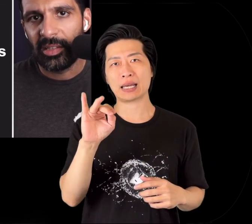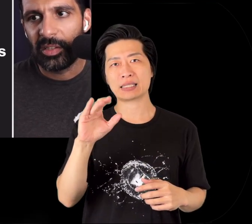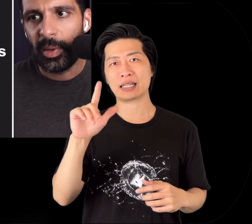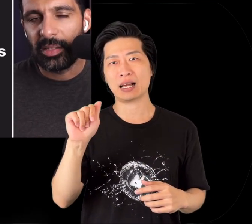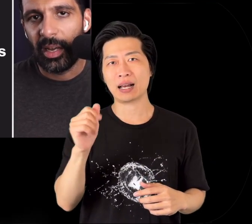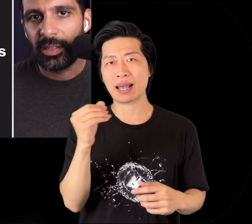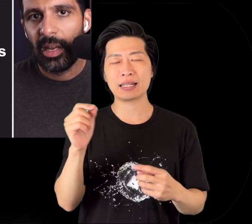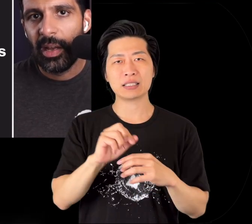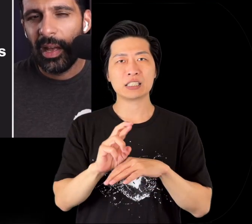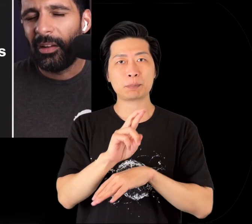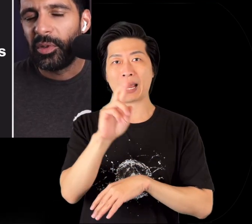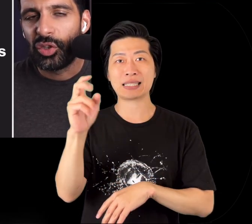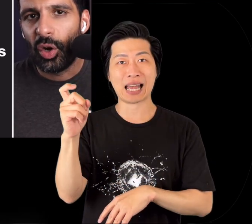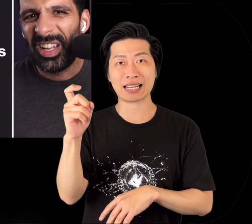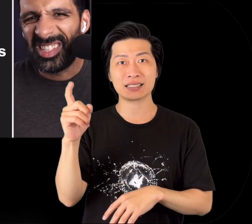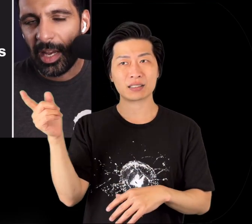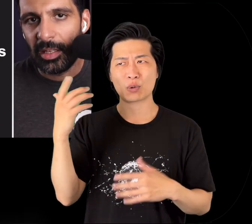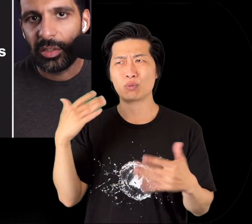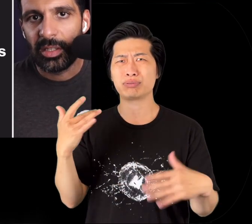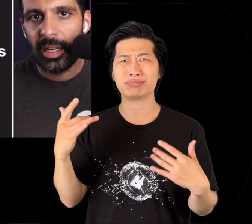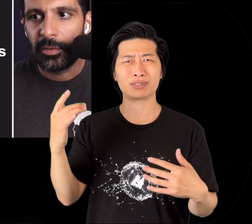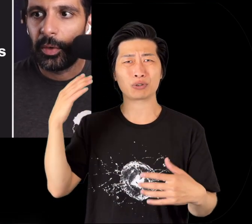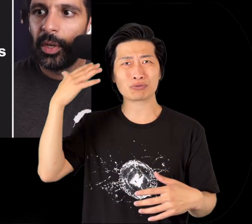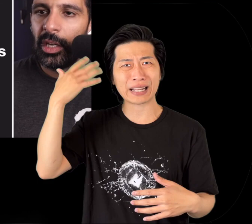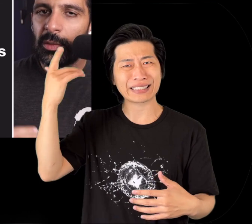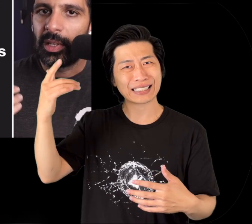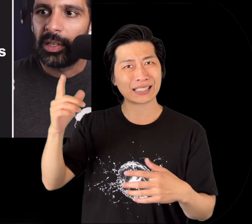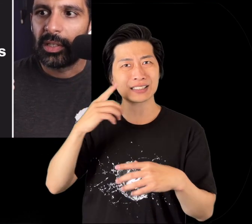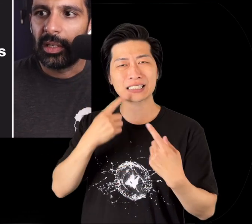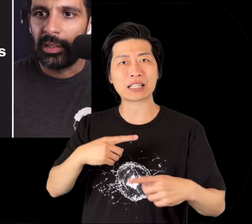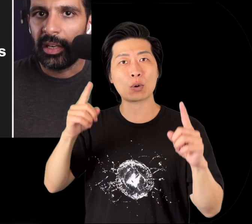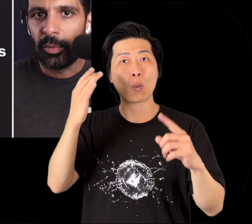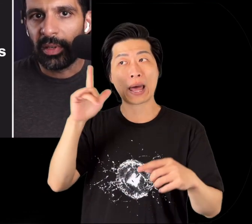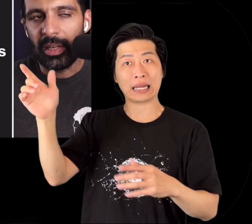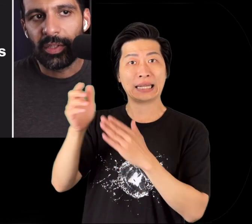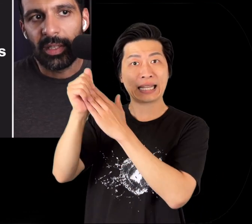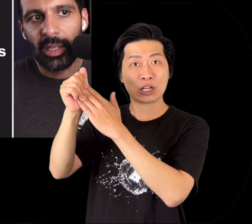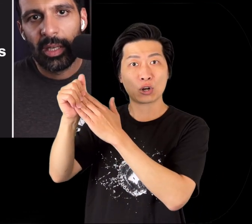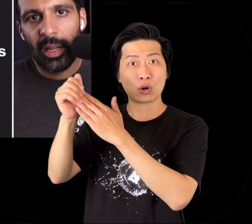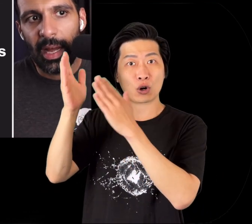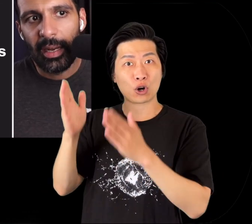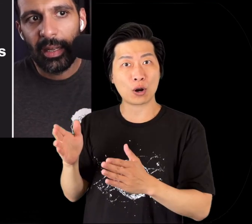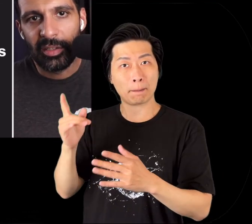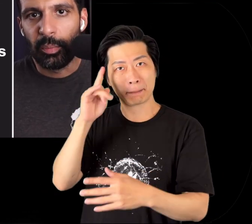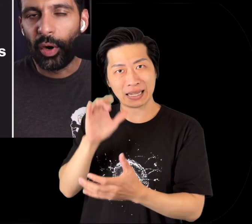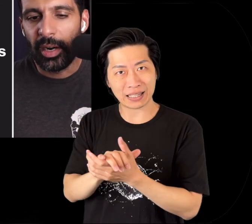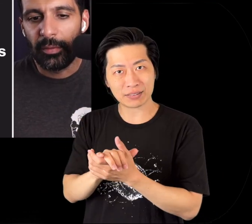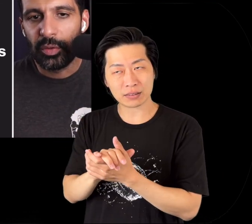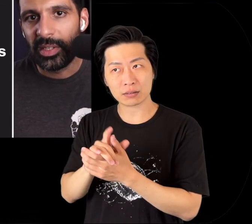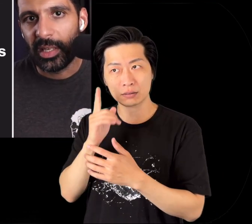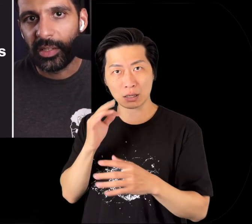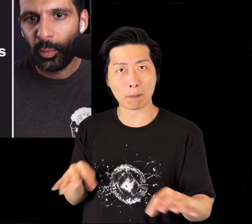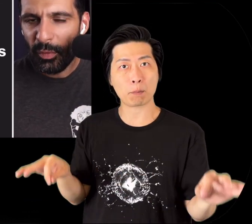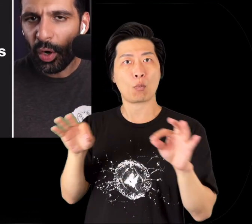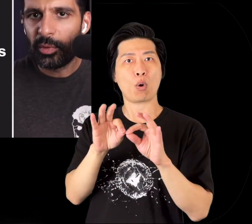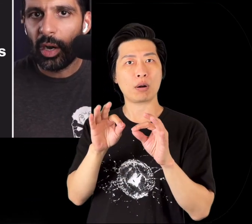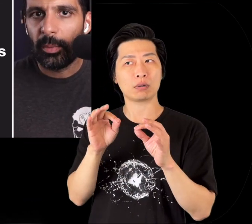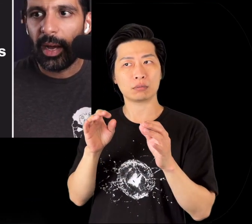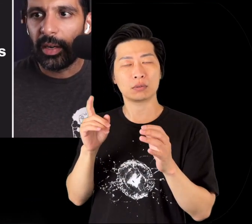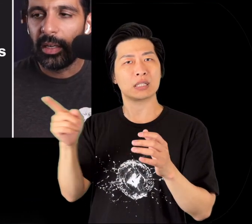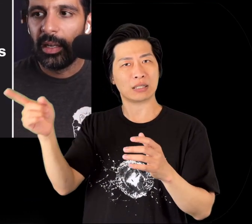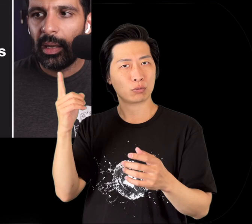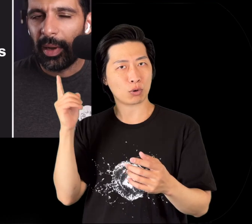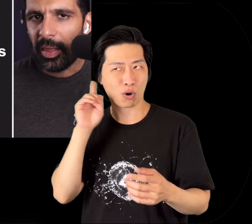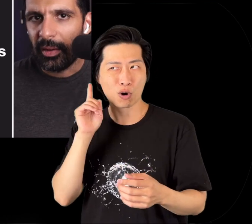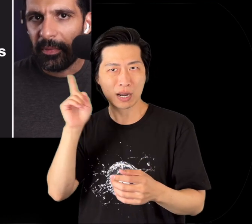like Tesla and SpaceX have been so insanely successful. It's because the leader believes it, that it's important enough to exist. We've heard him talk